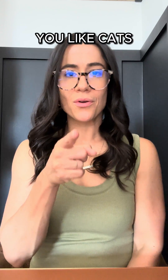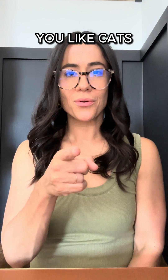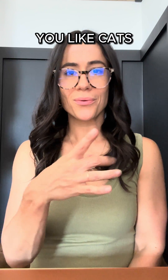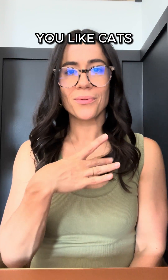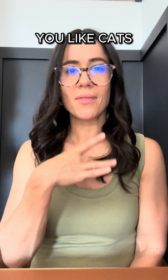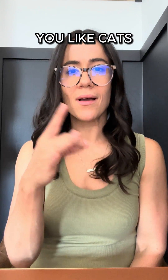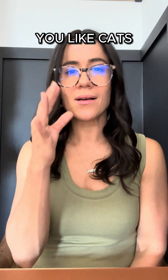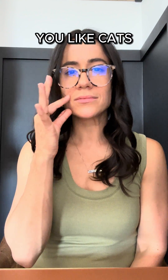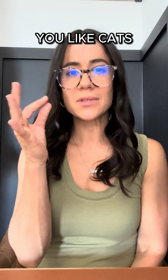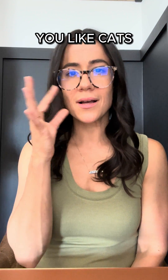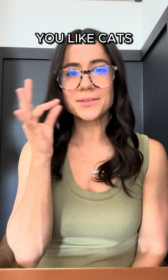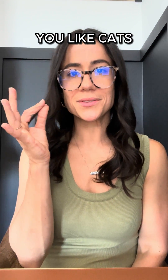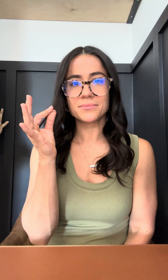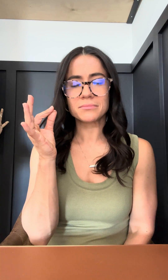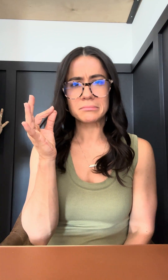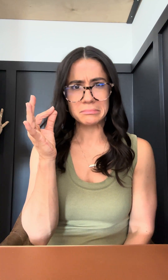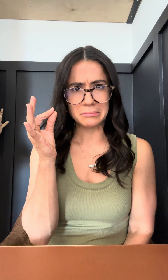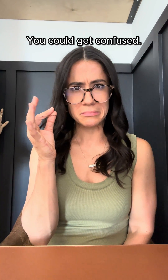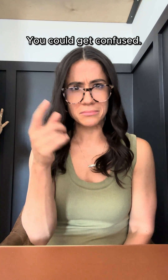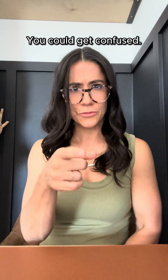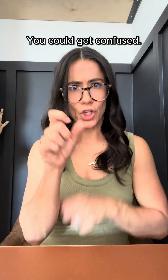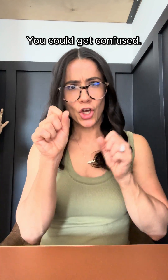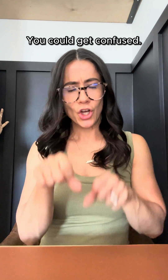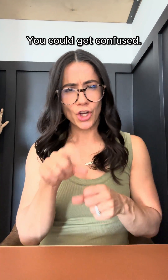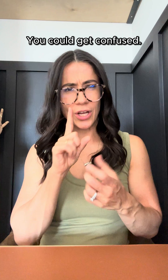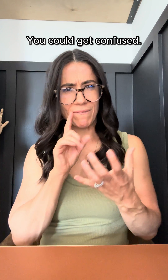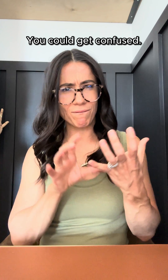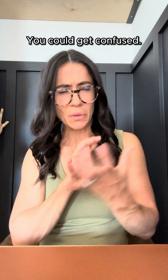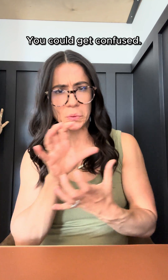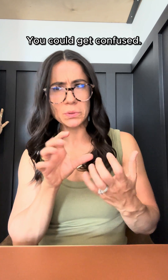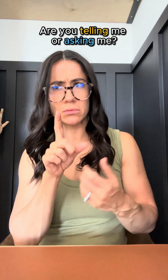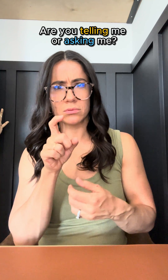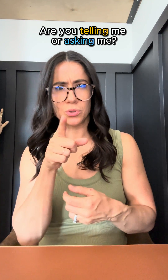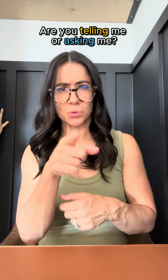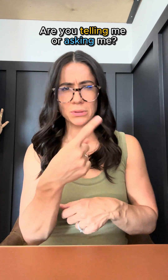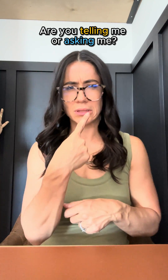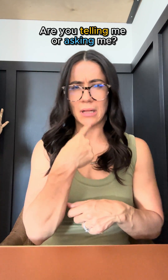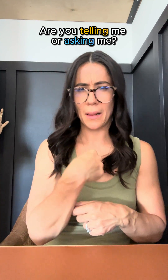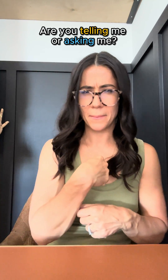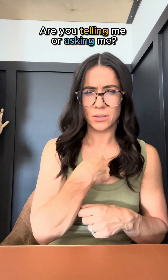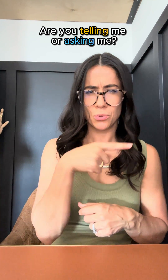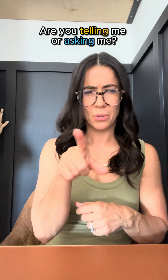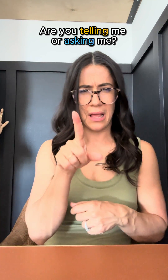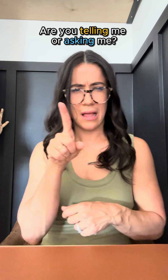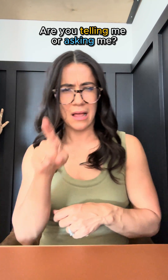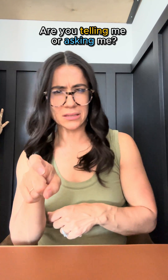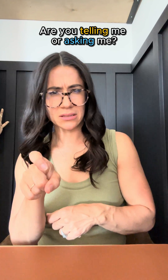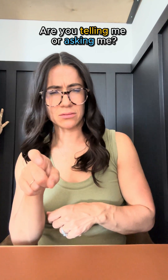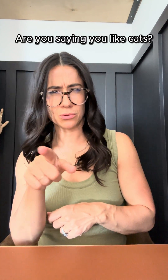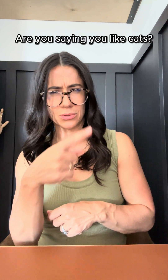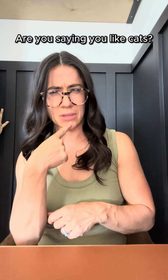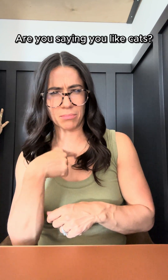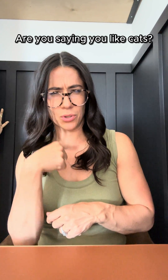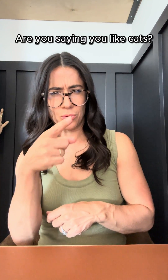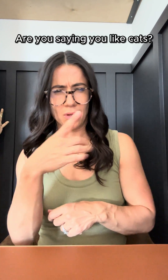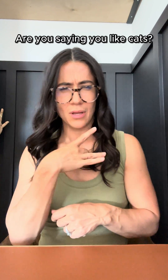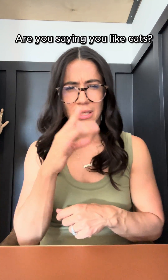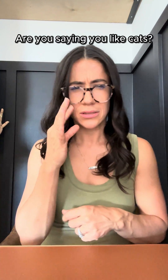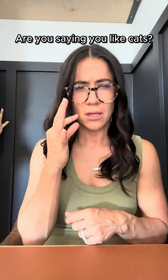You like cats. You could get confused. Are you telling me or asking me? Are you saying you like cats?